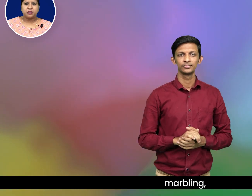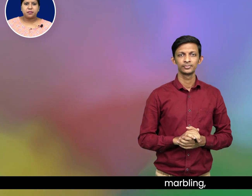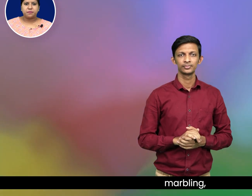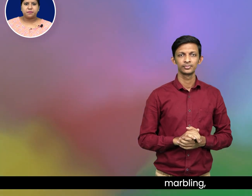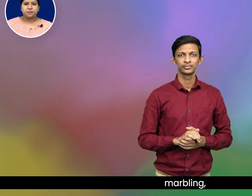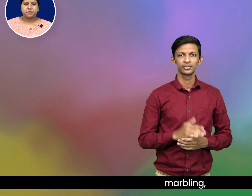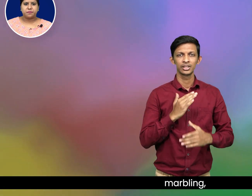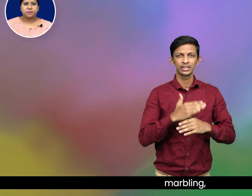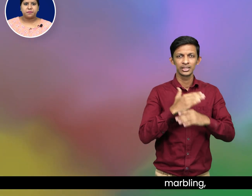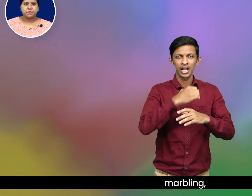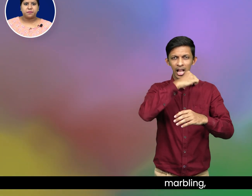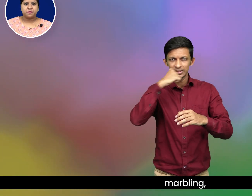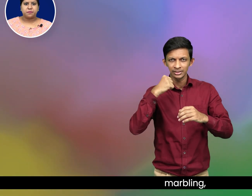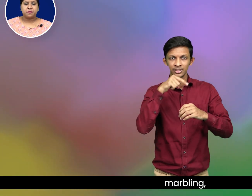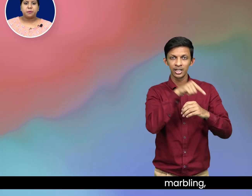marbling,